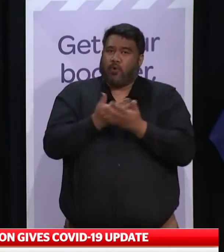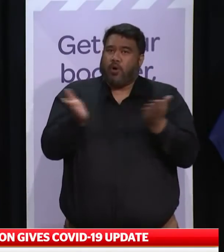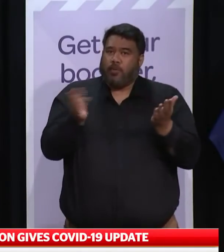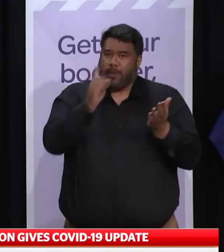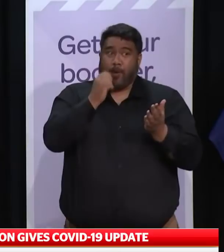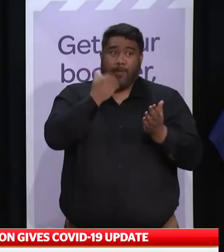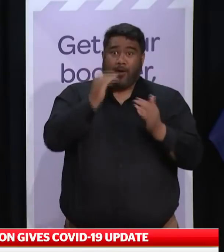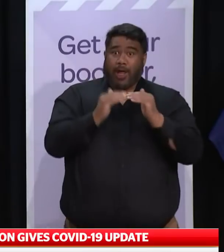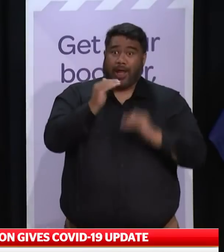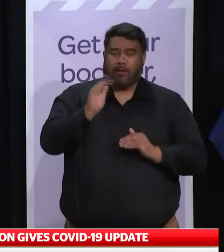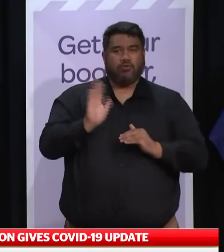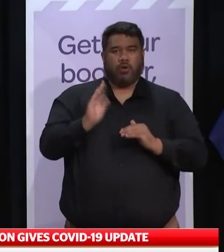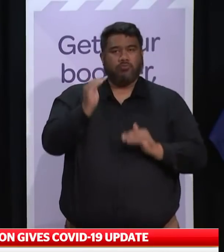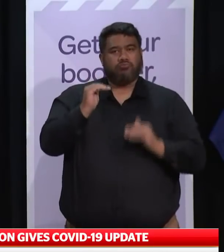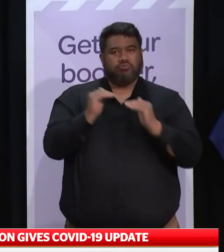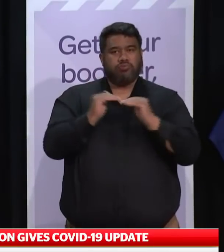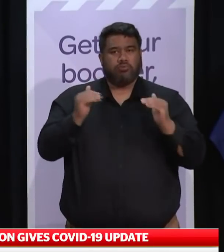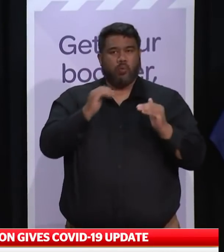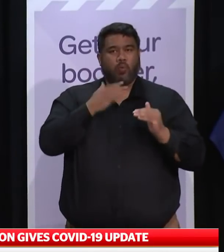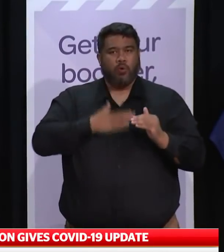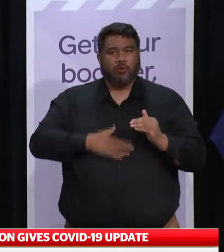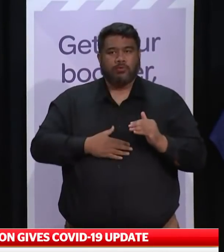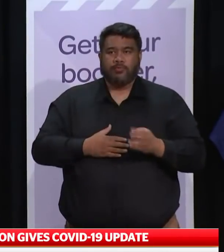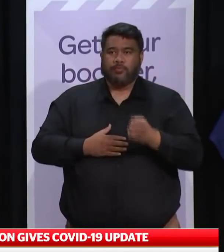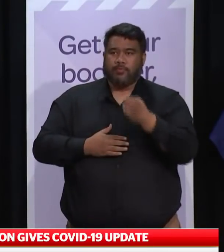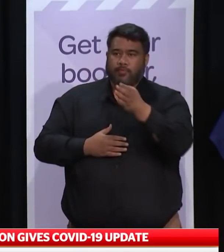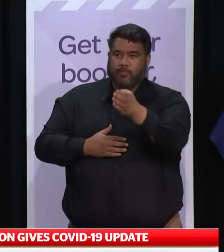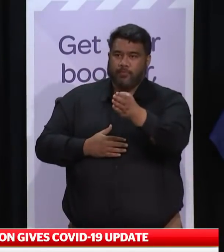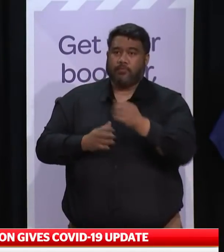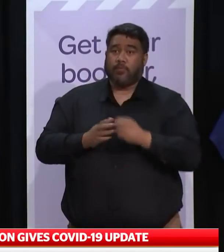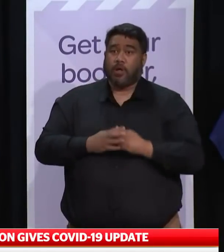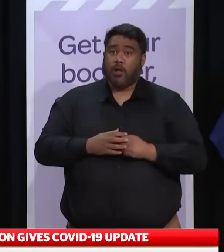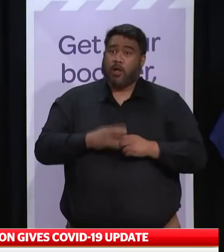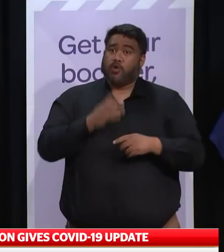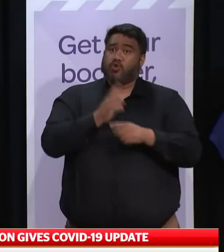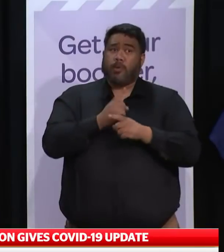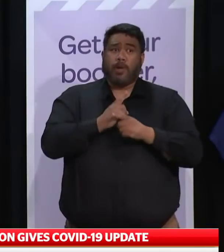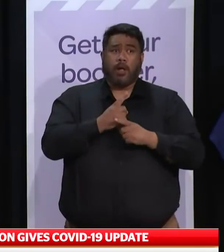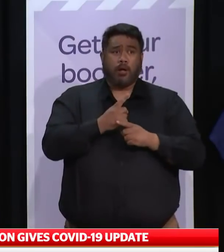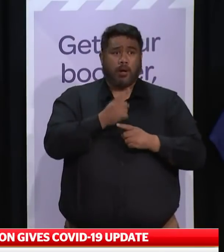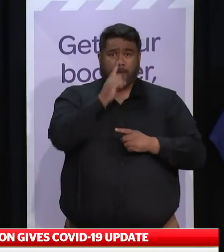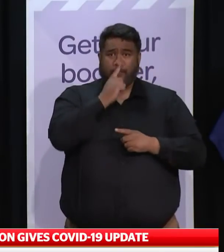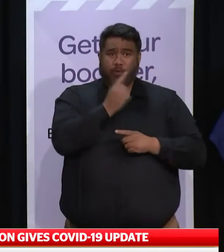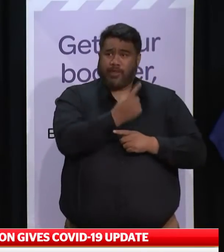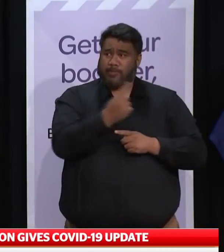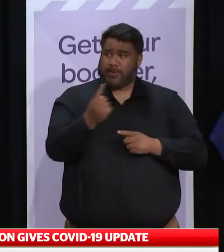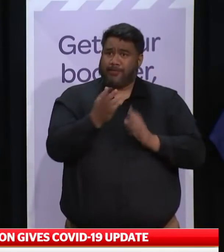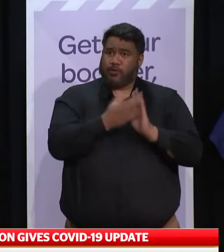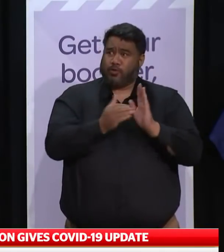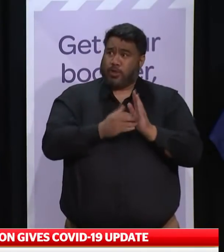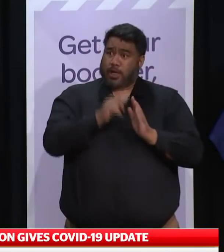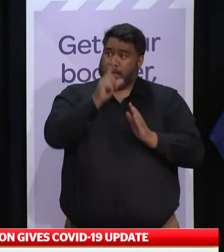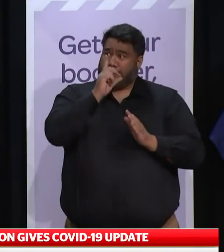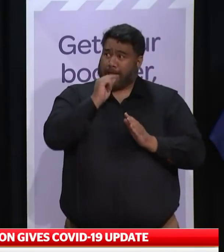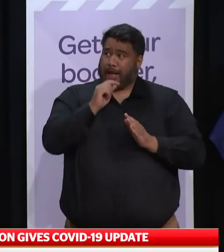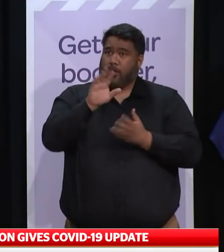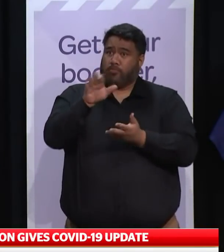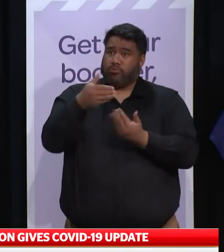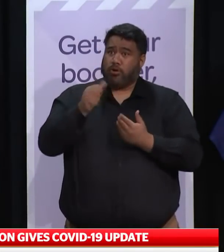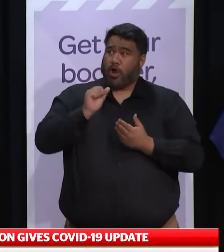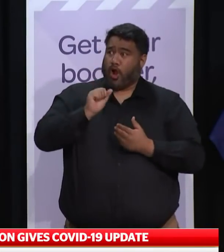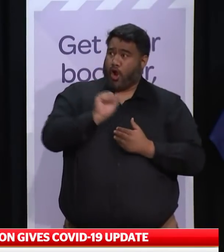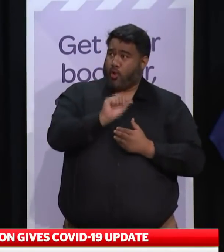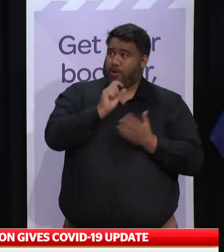general public will be able to get access to this? Well, that will come with time. Our priority at the moment is making sure